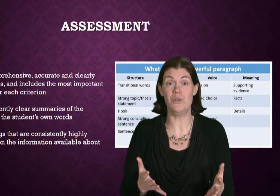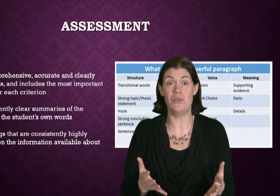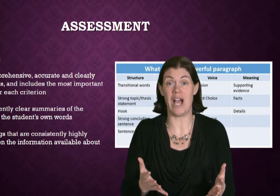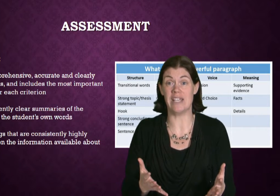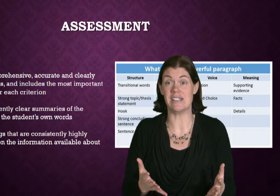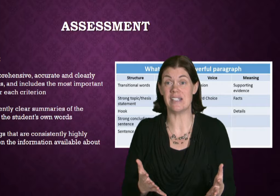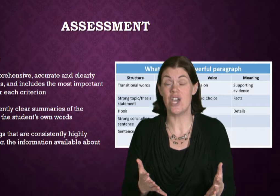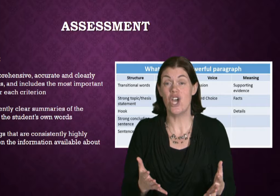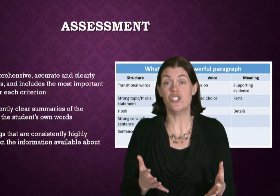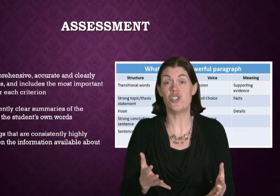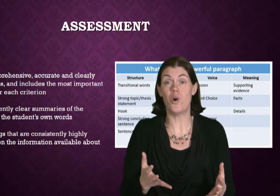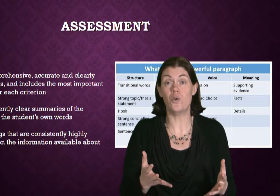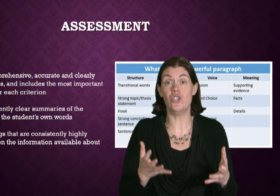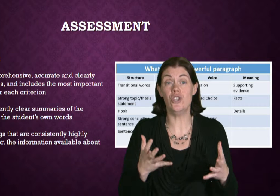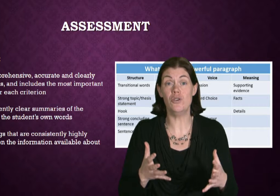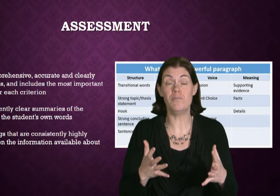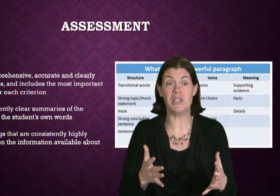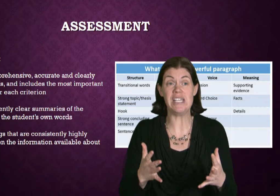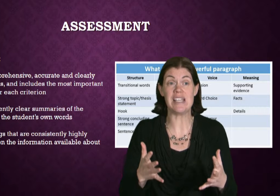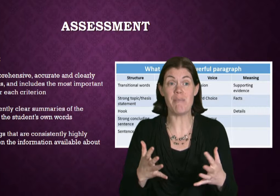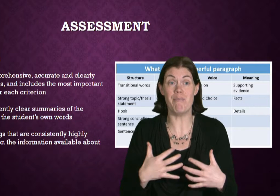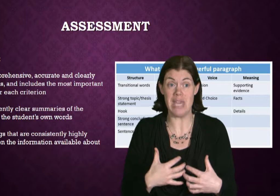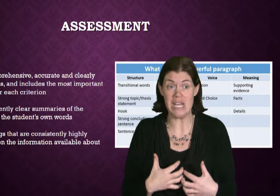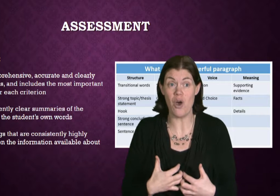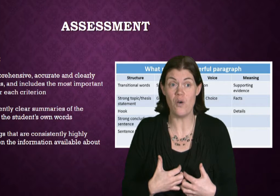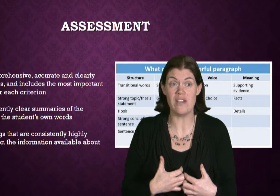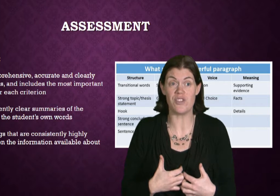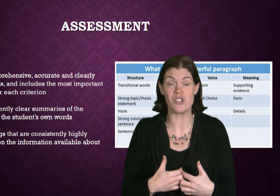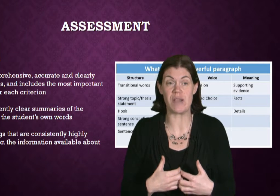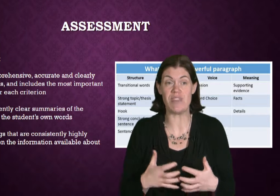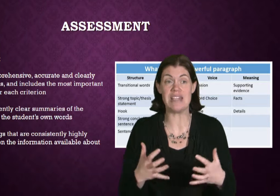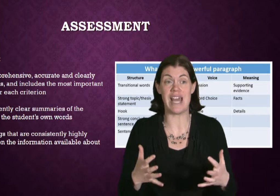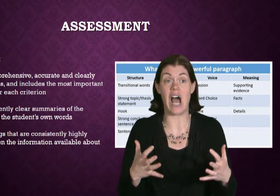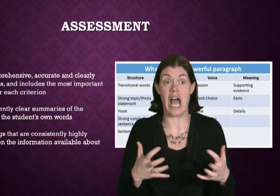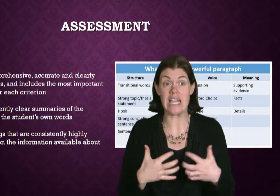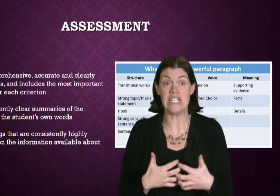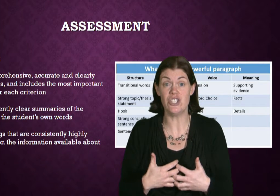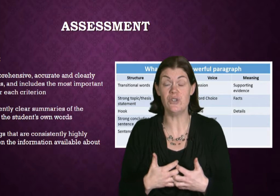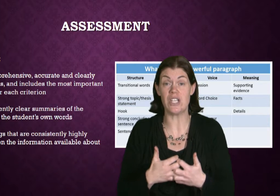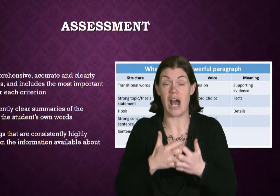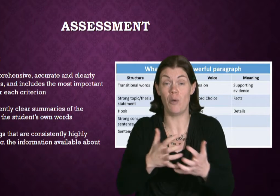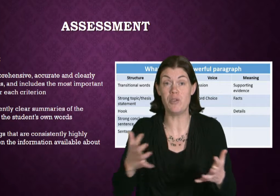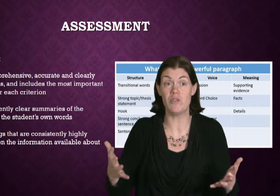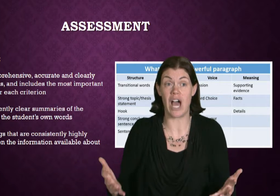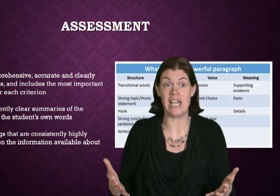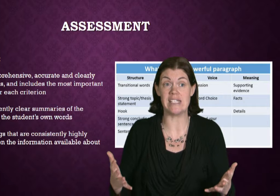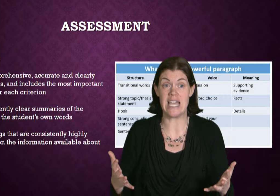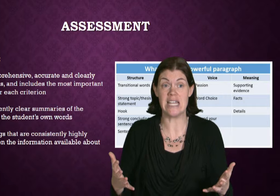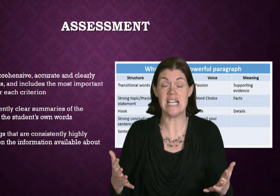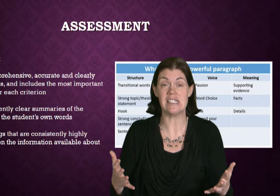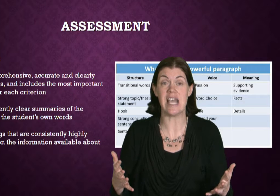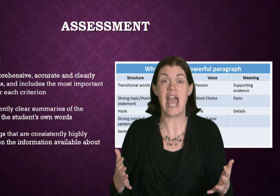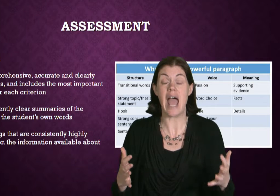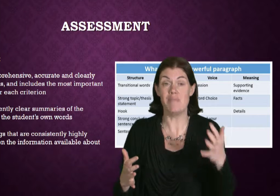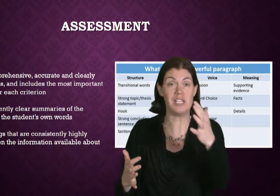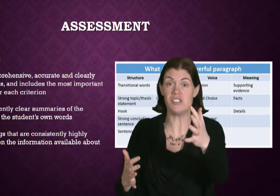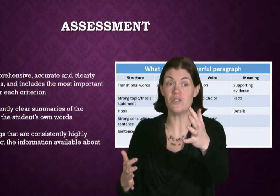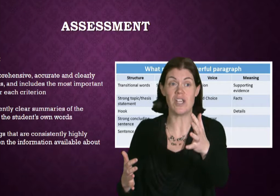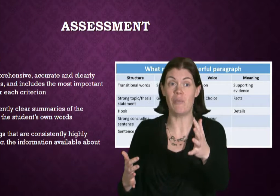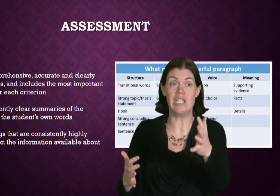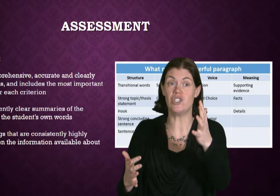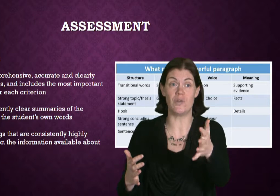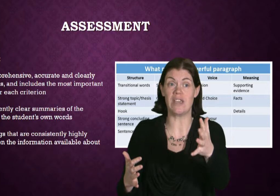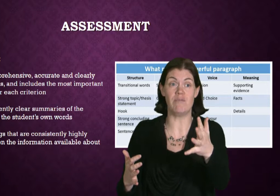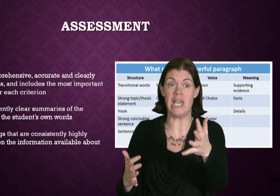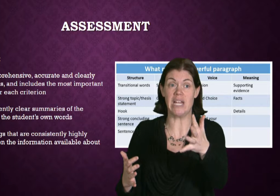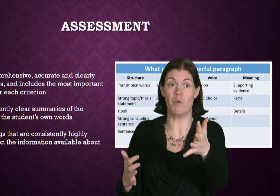10 too, you guys. So you please let me know if there's something that I can do to help you guys in this. And please don't